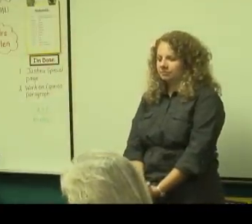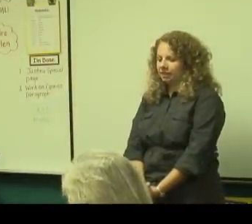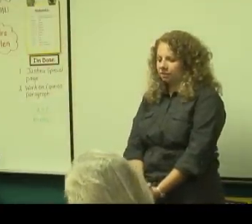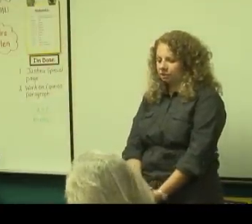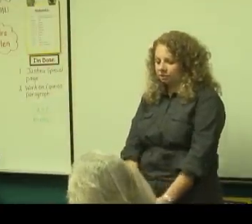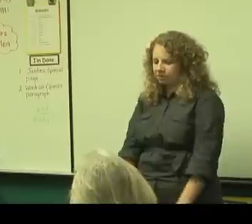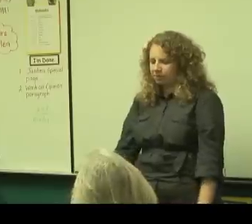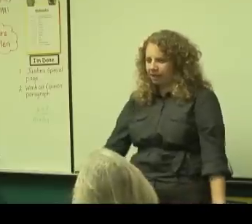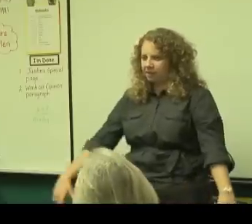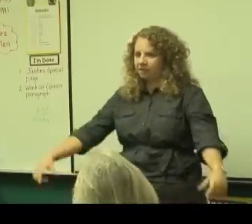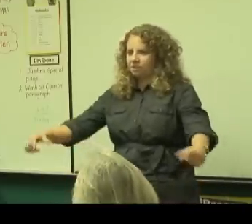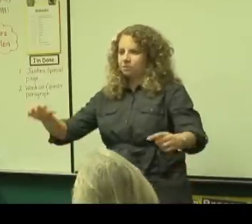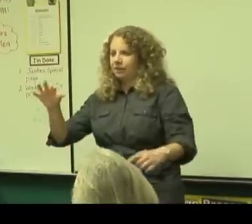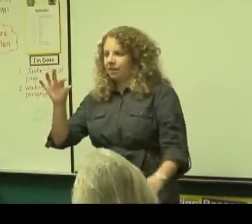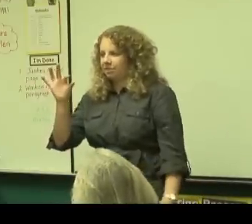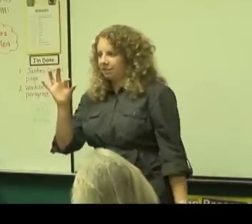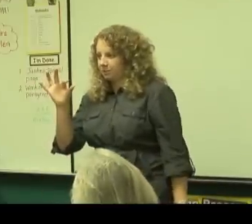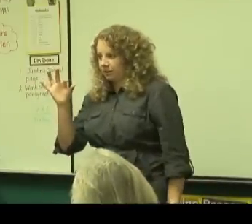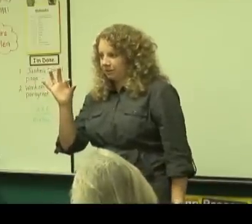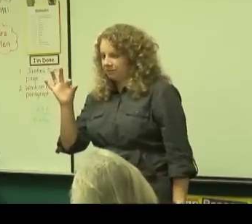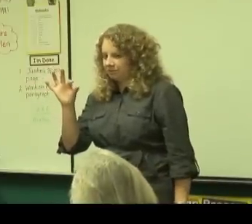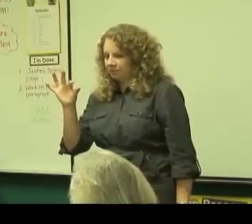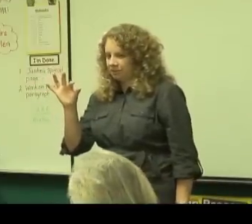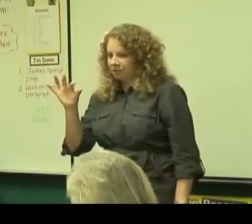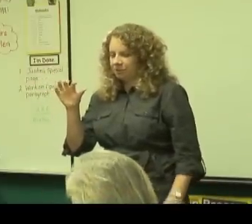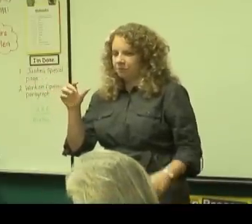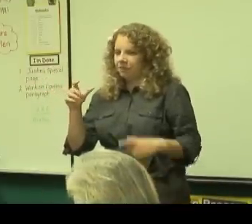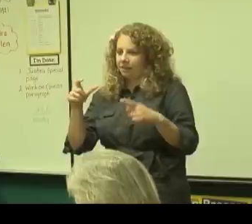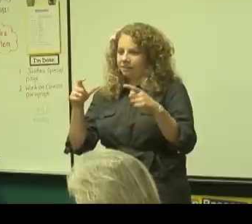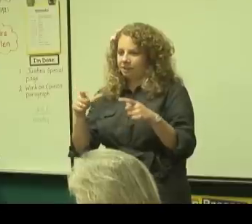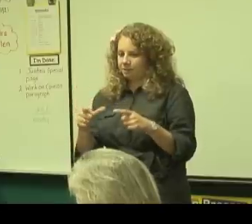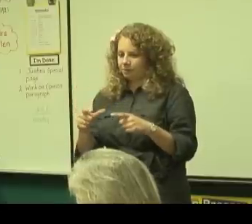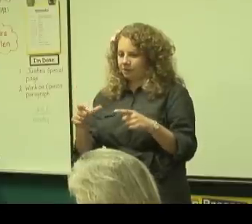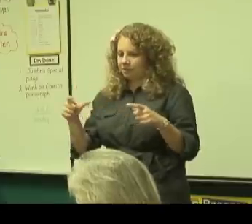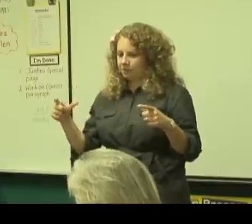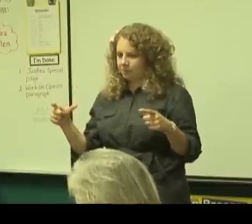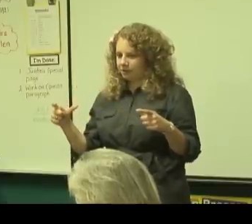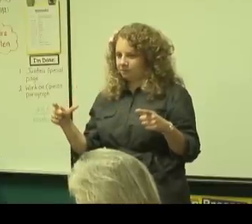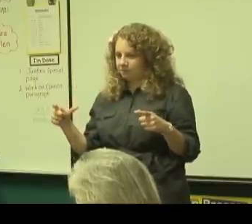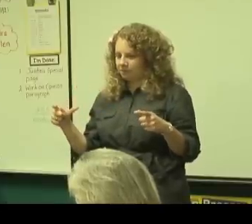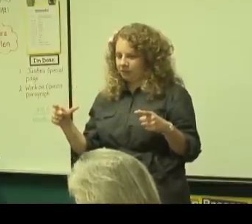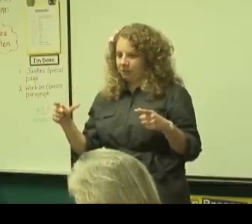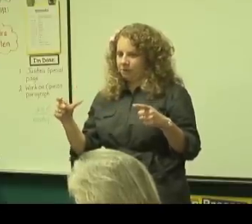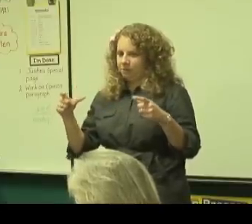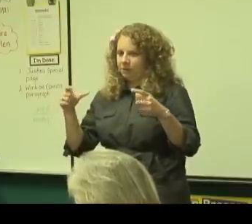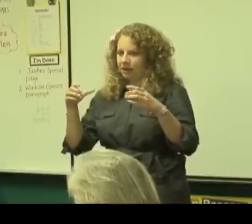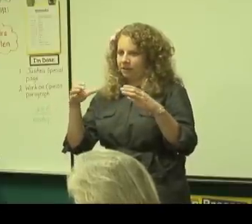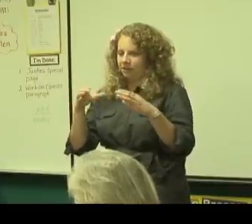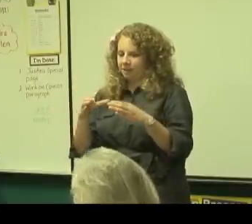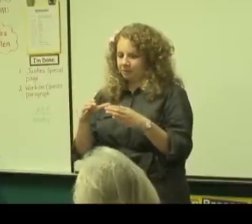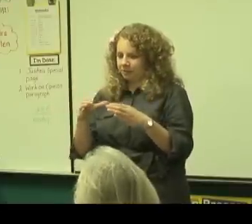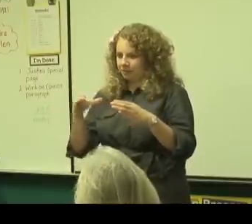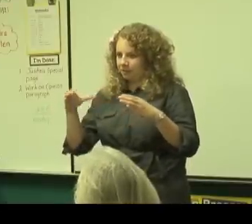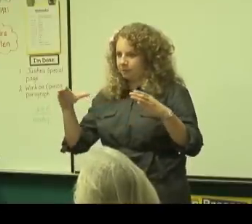Okay, look at the ones that we had. So we had this one, we had this one and this one, we had this one and this